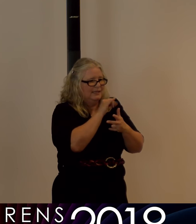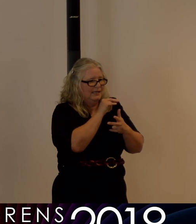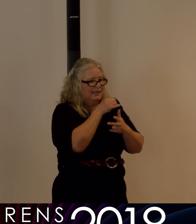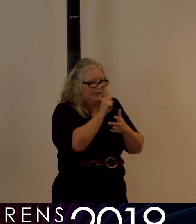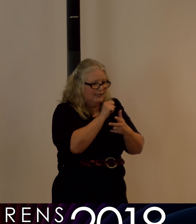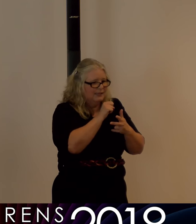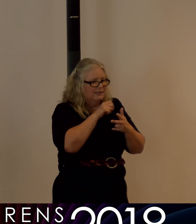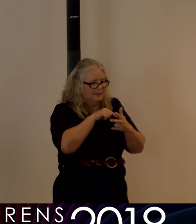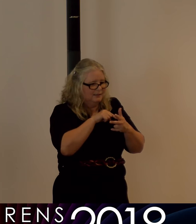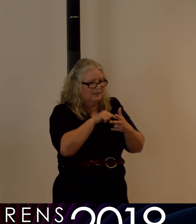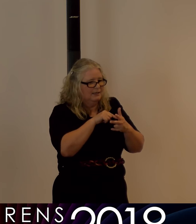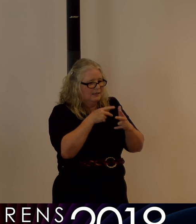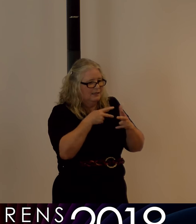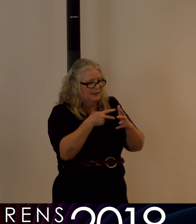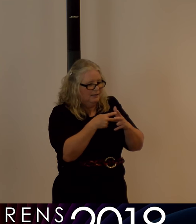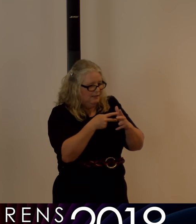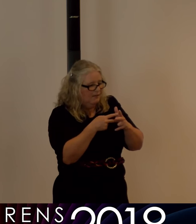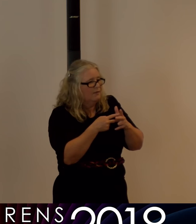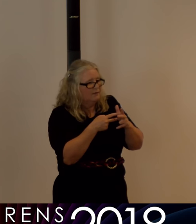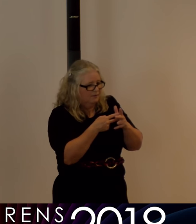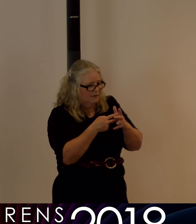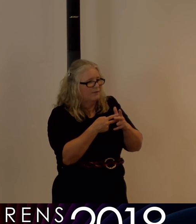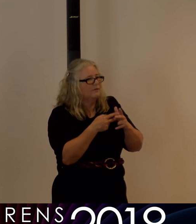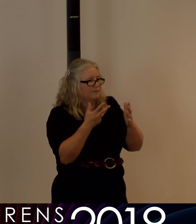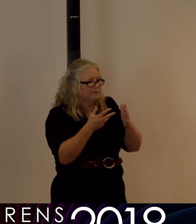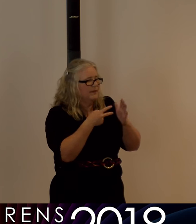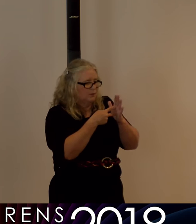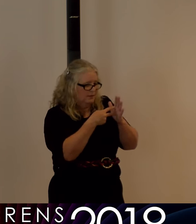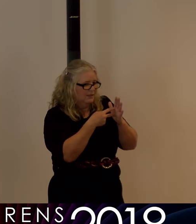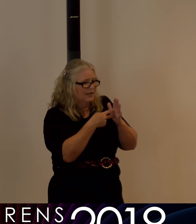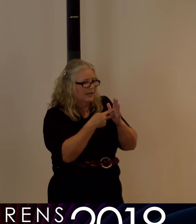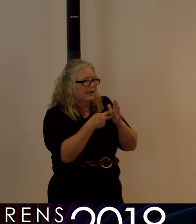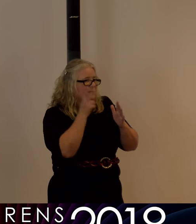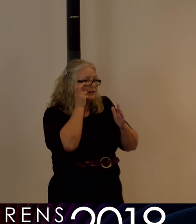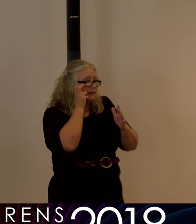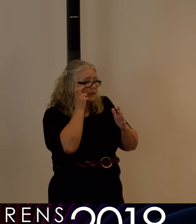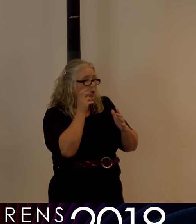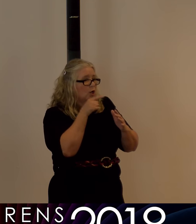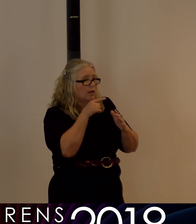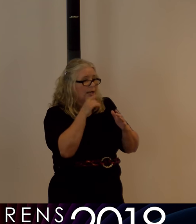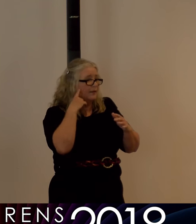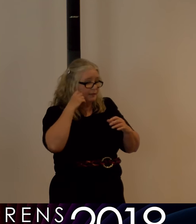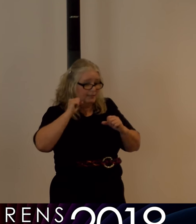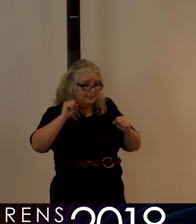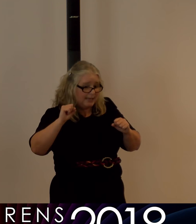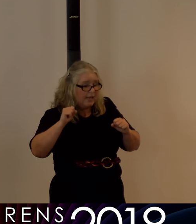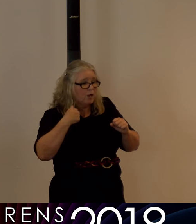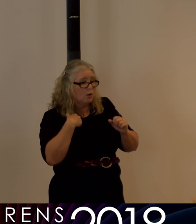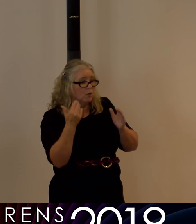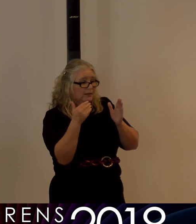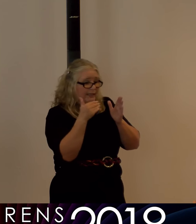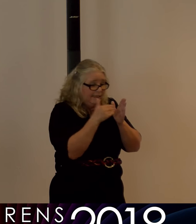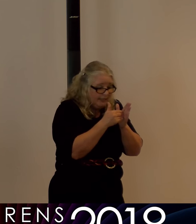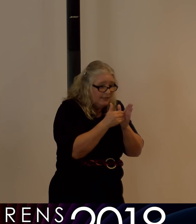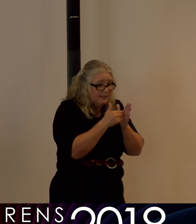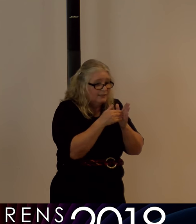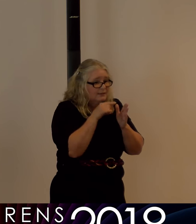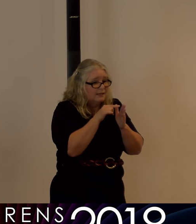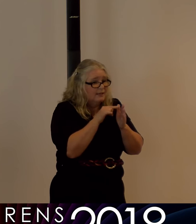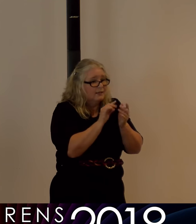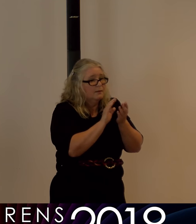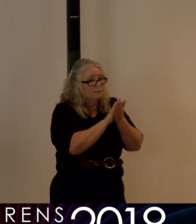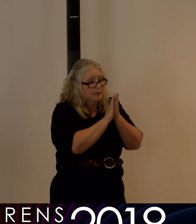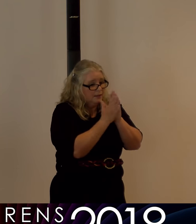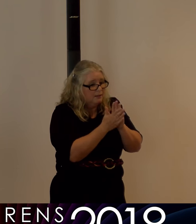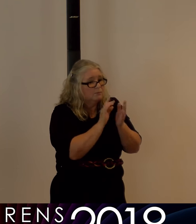the ear, it hits those middle ear bones, and the air gets converted, the vibrations of the